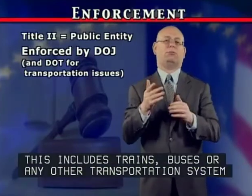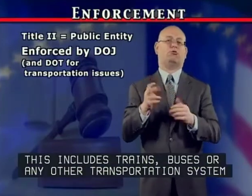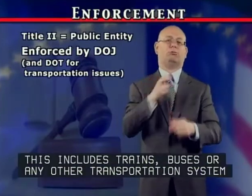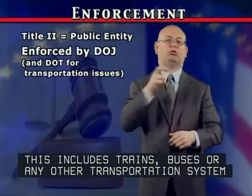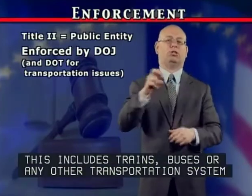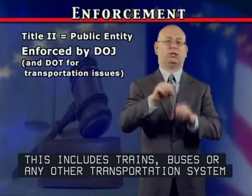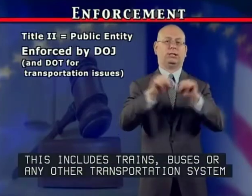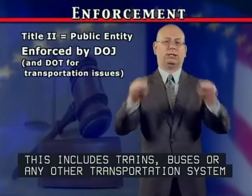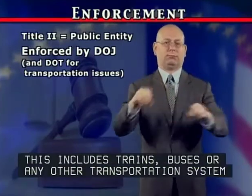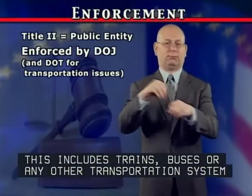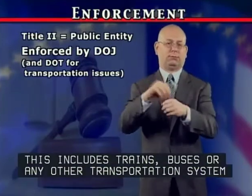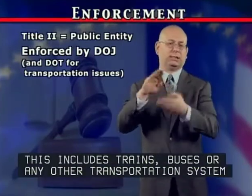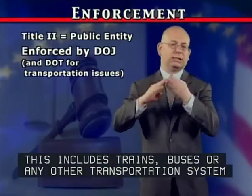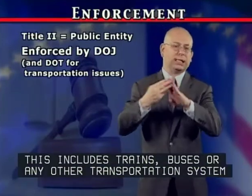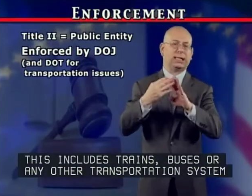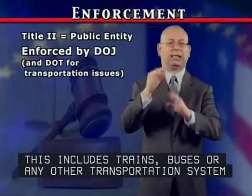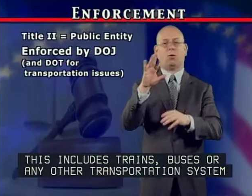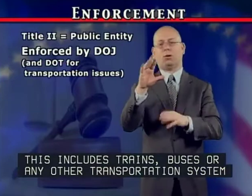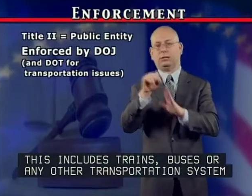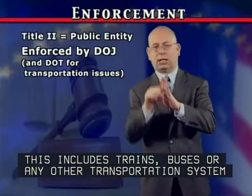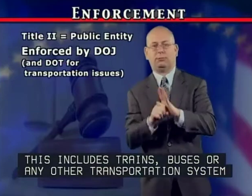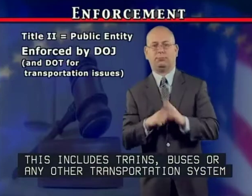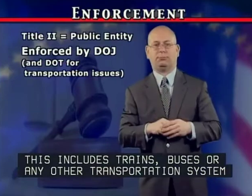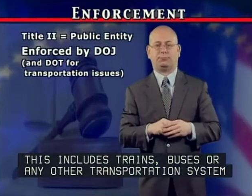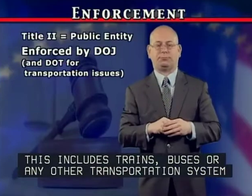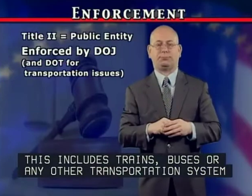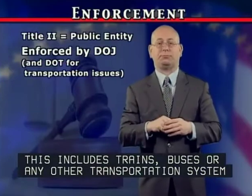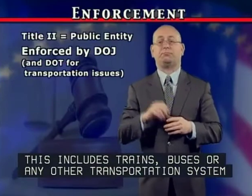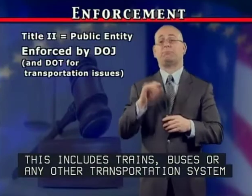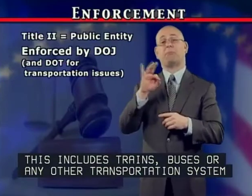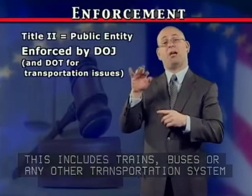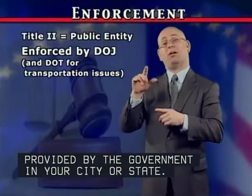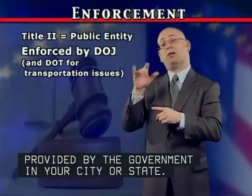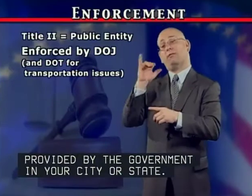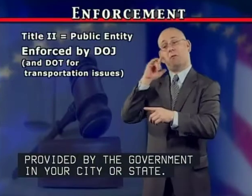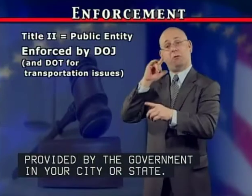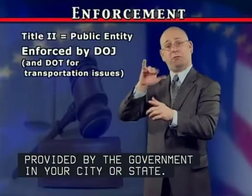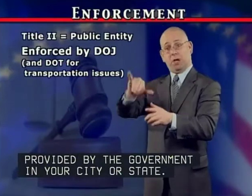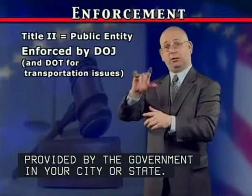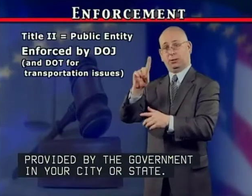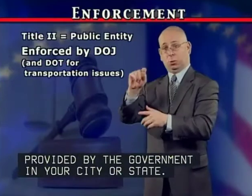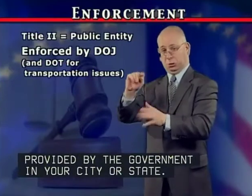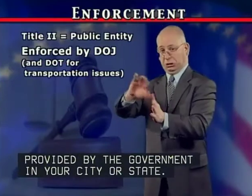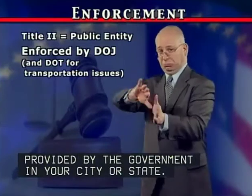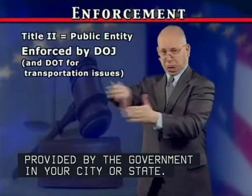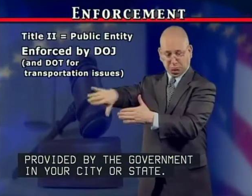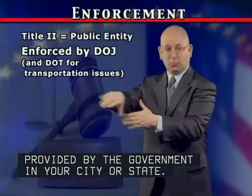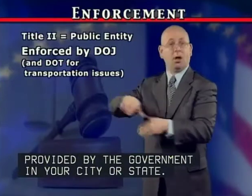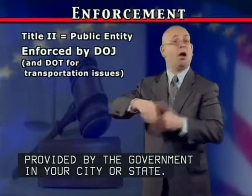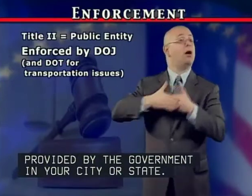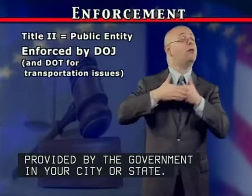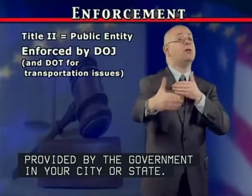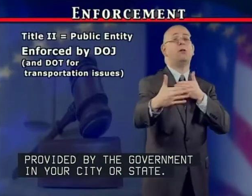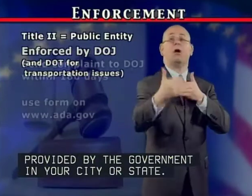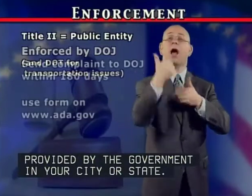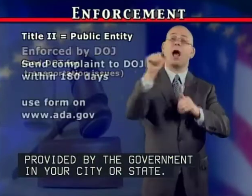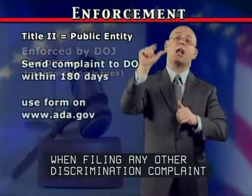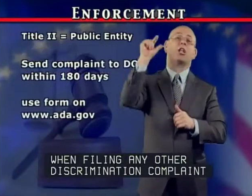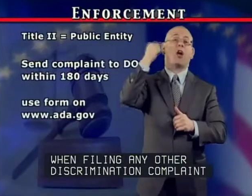includes trains, buses, or any other transportation system provided by the government in your city or state. When